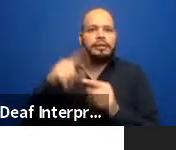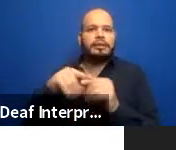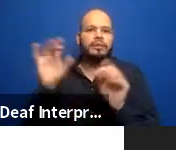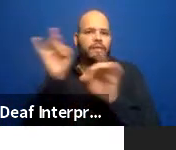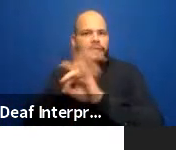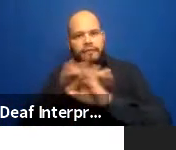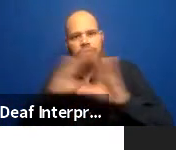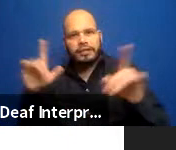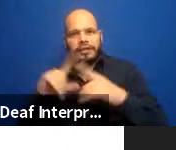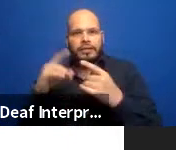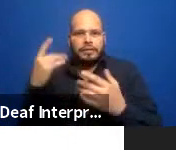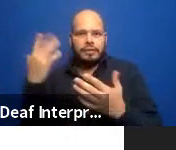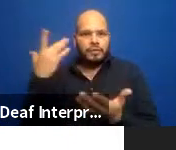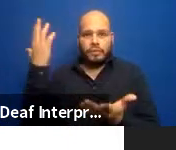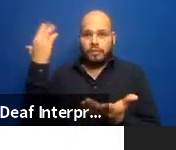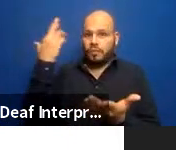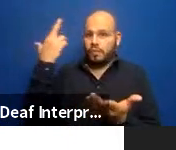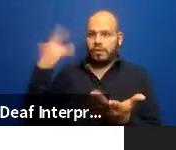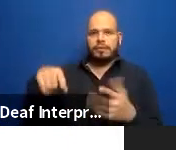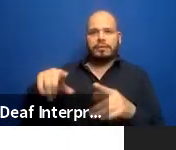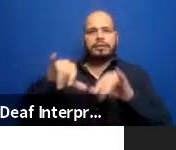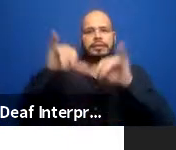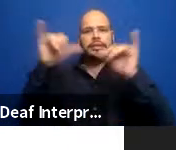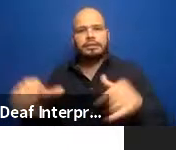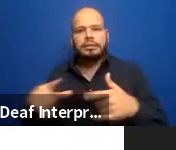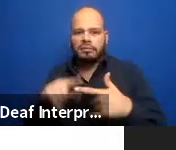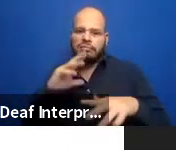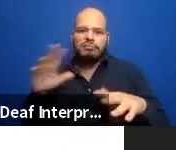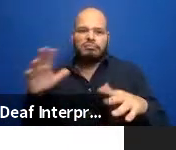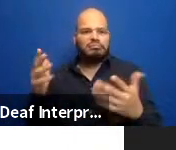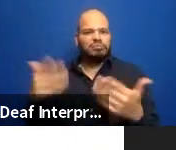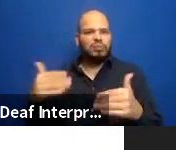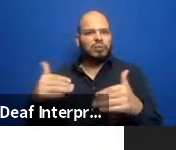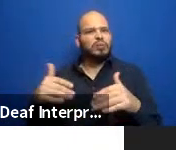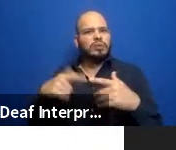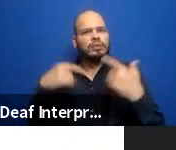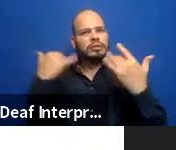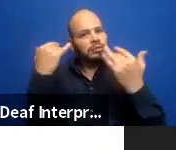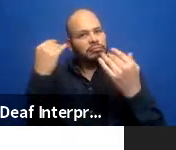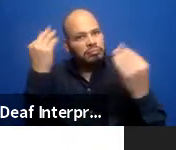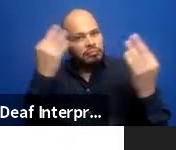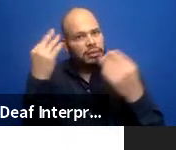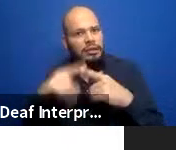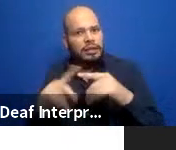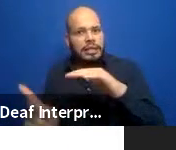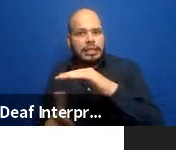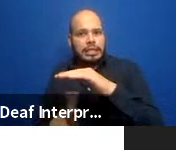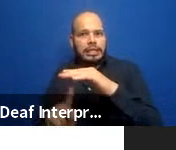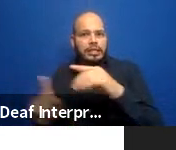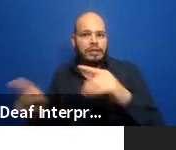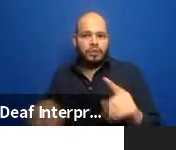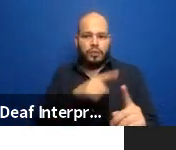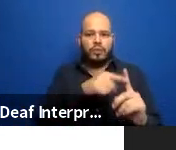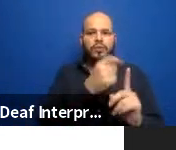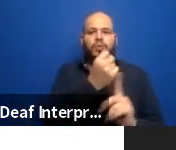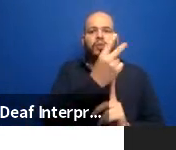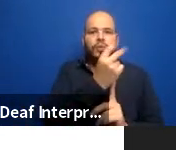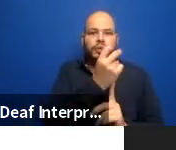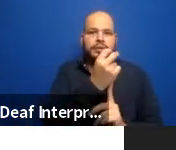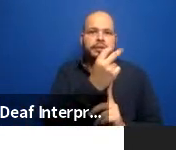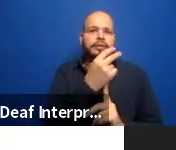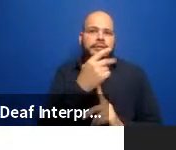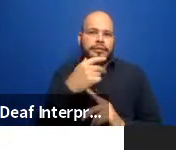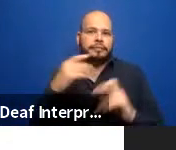to consider in relation to preschool 12th grade education, what tensions arise when